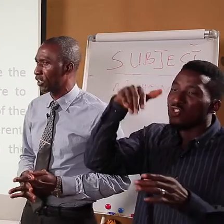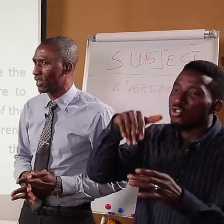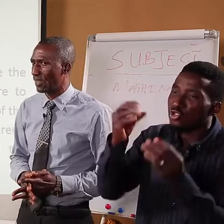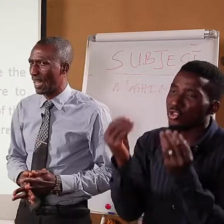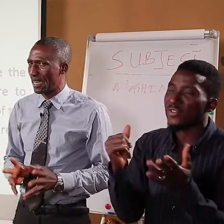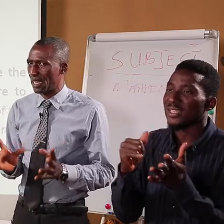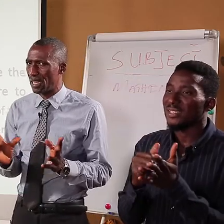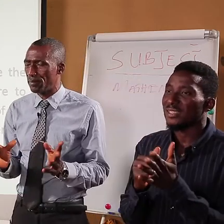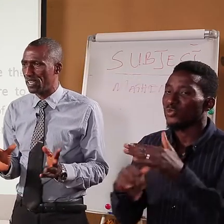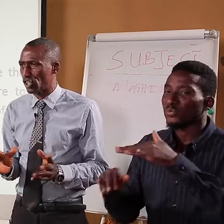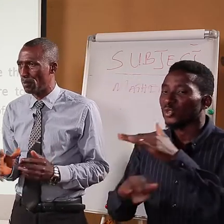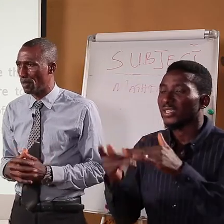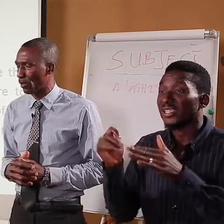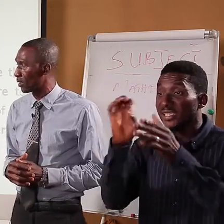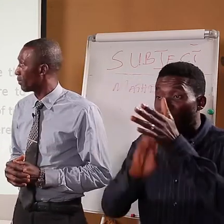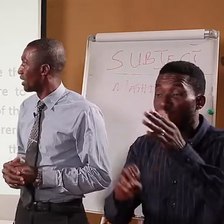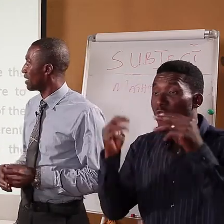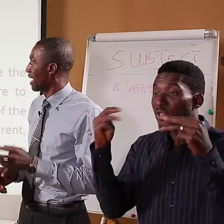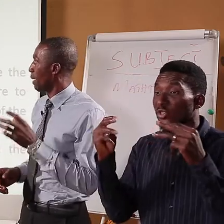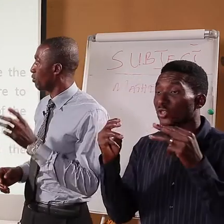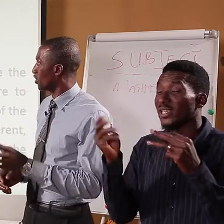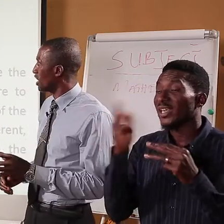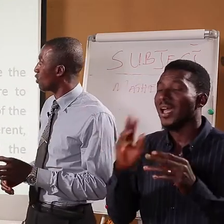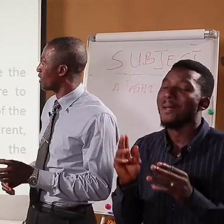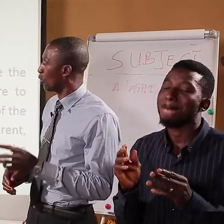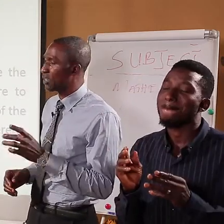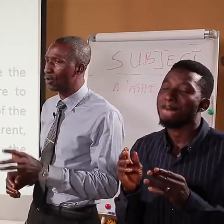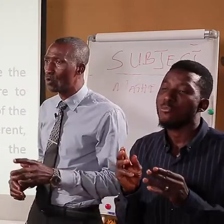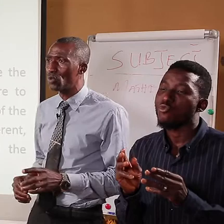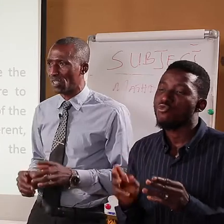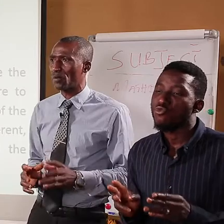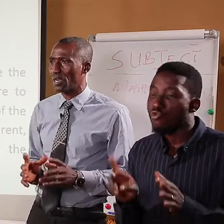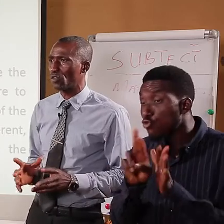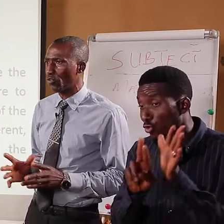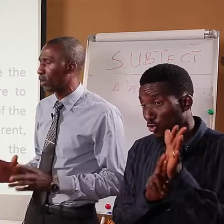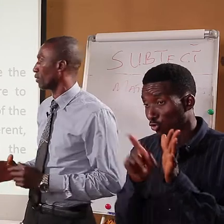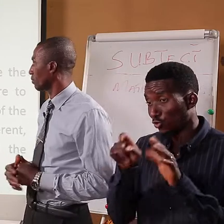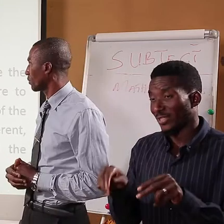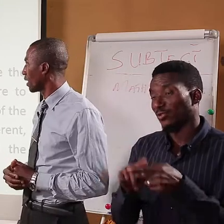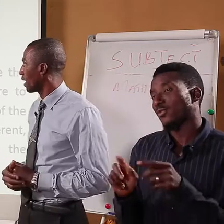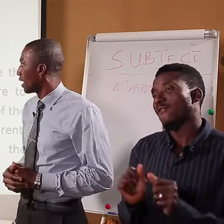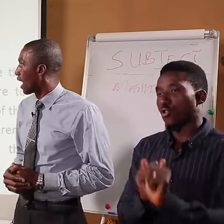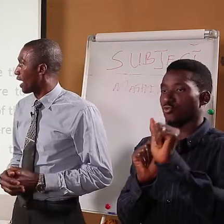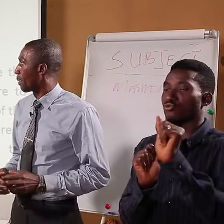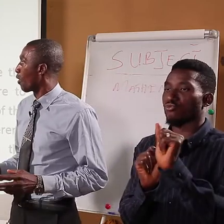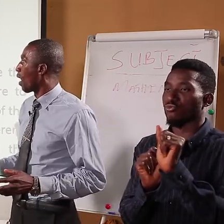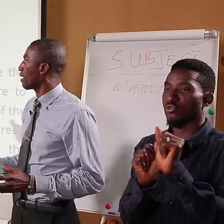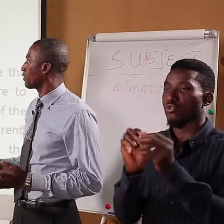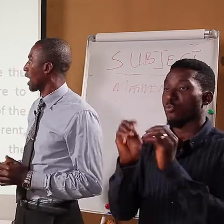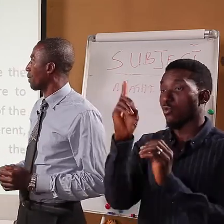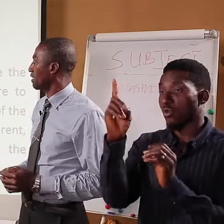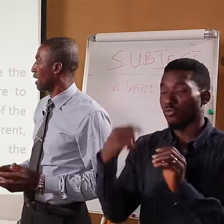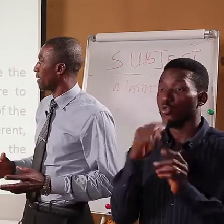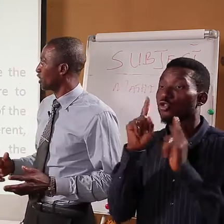linear equations under the elimination method, there are procedures or the rules that we need to follow. And number one